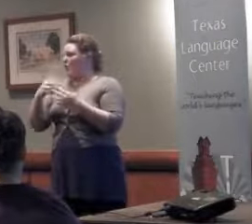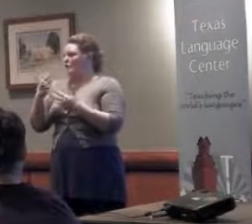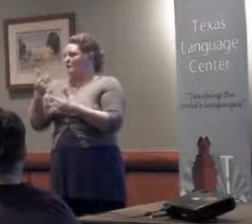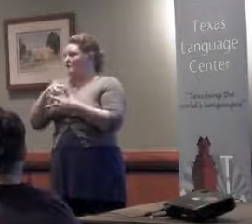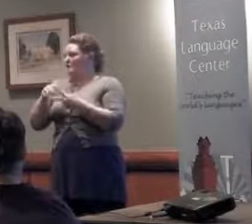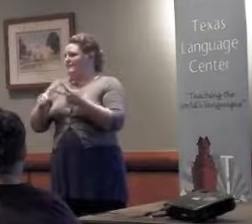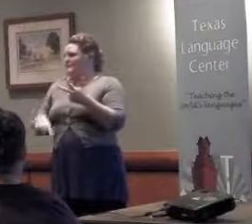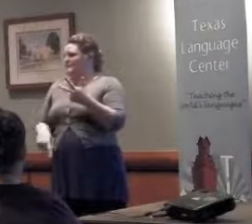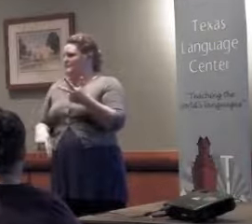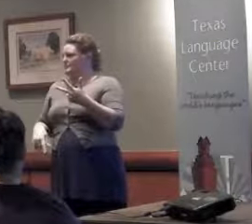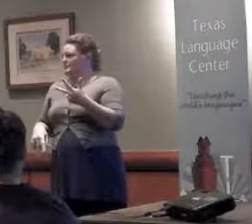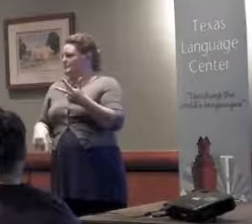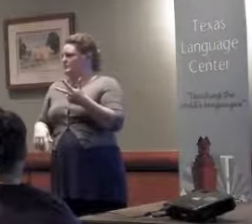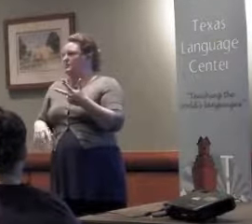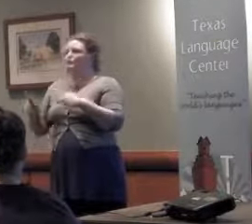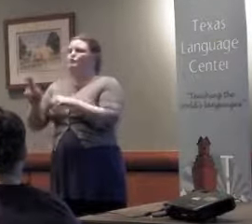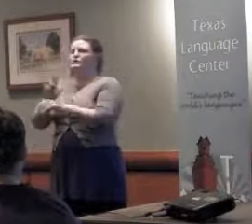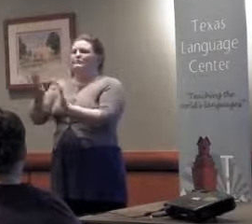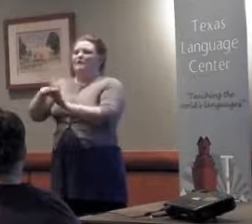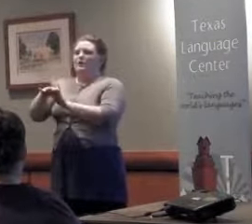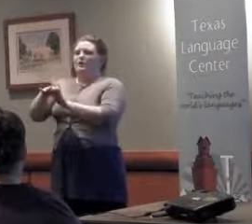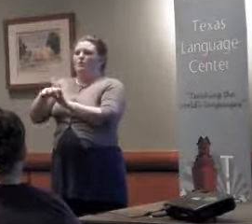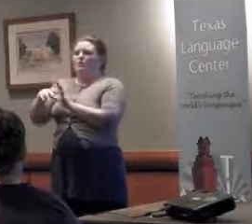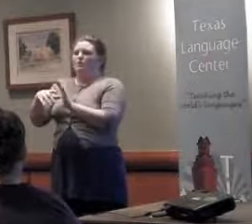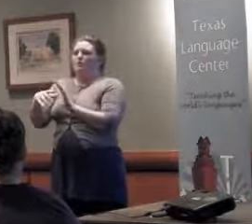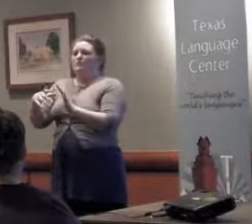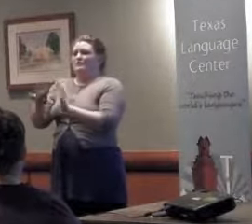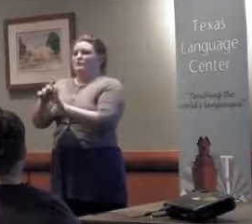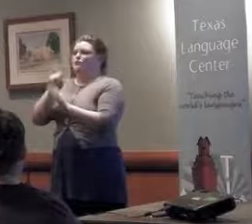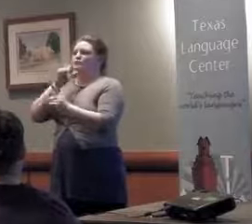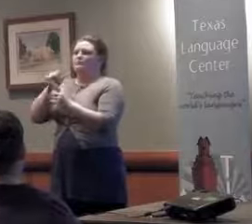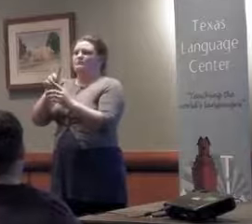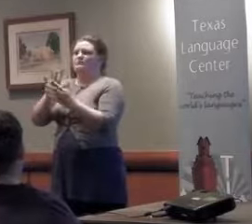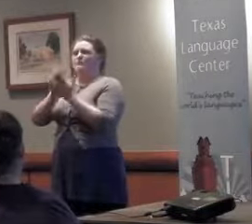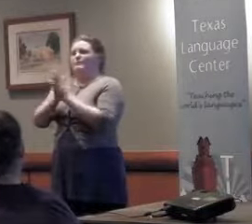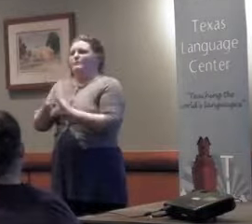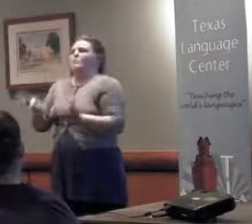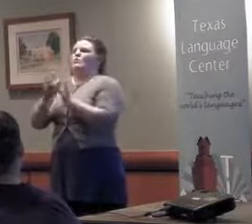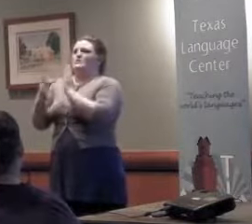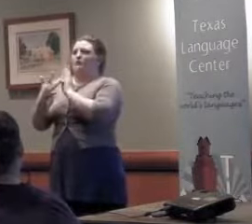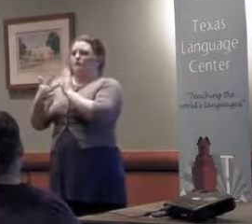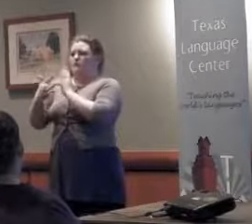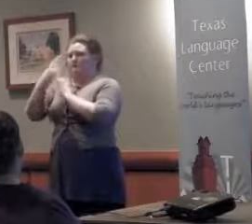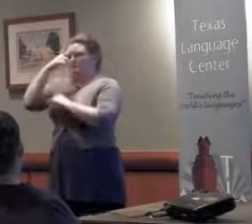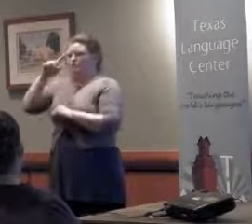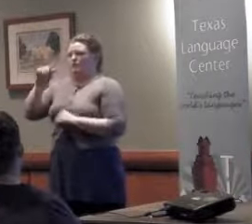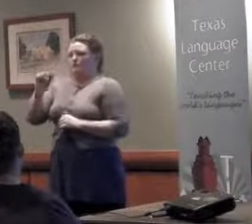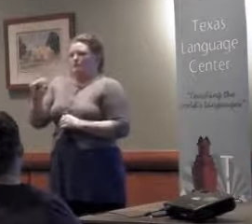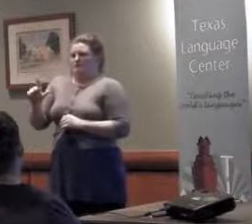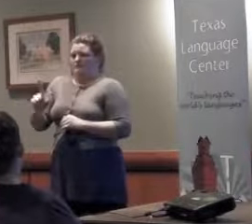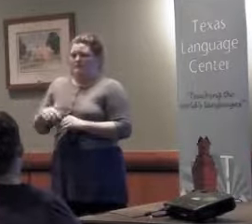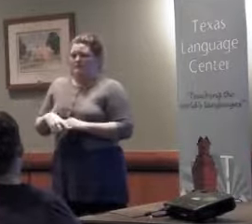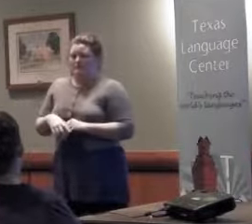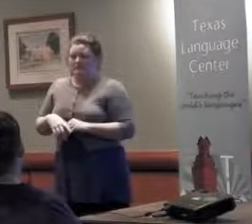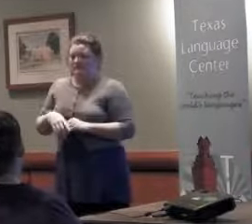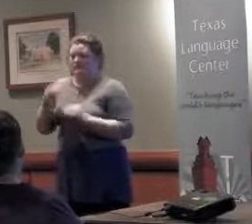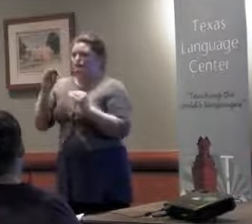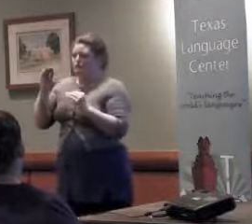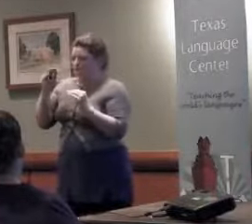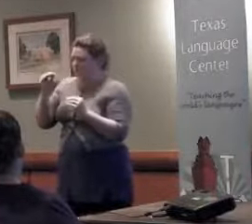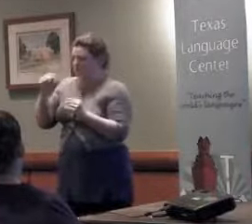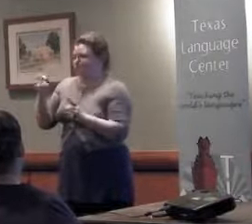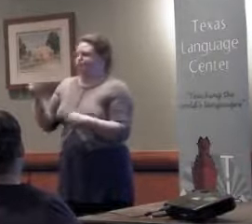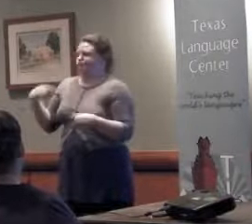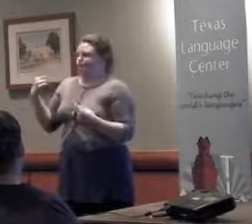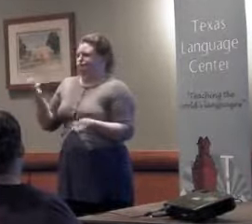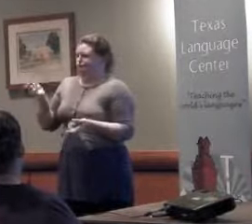points is the use of videos. Videos have become a very important technological tool for ASL instruction over